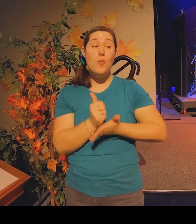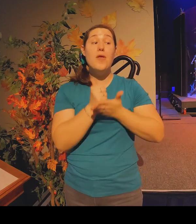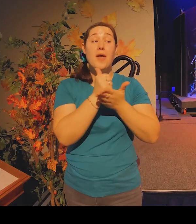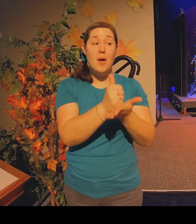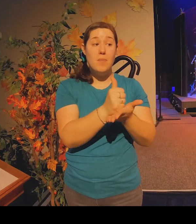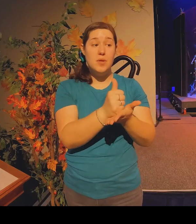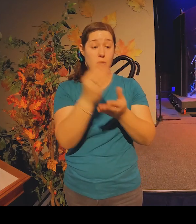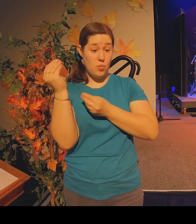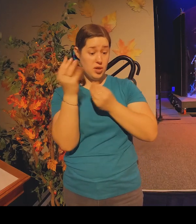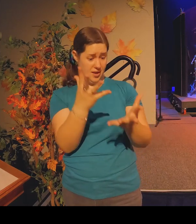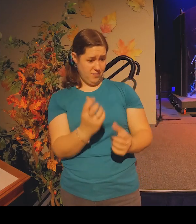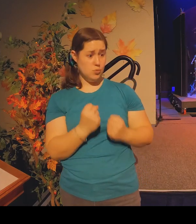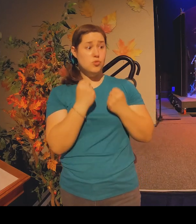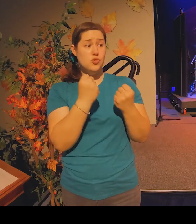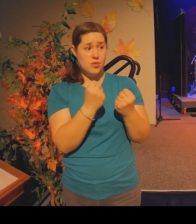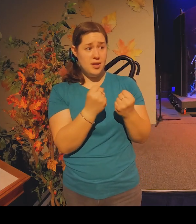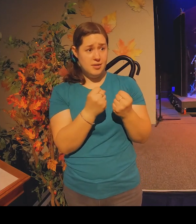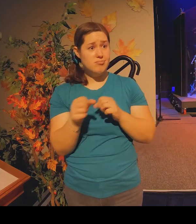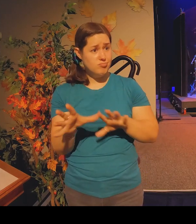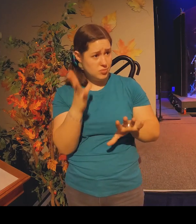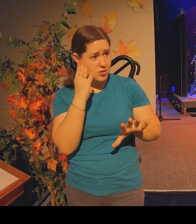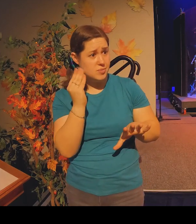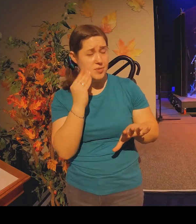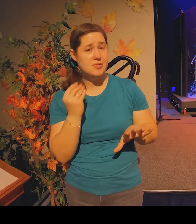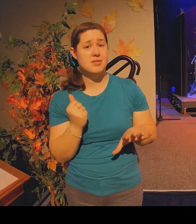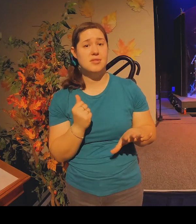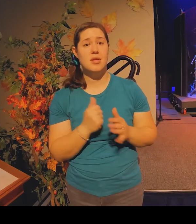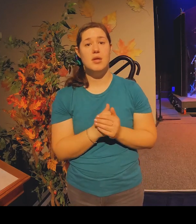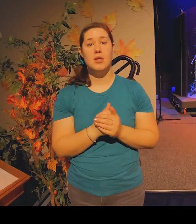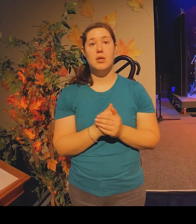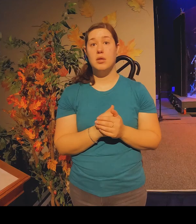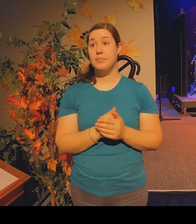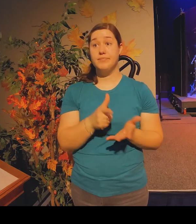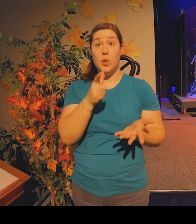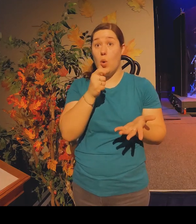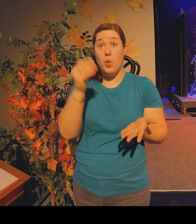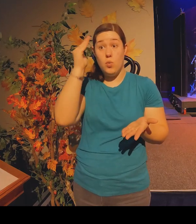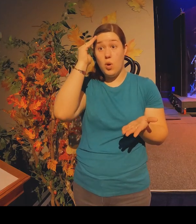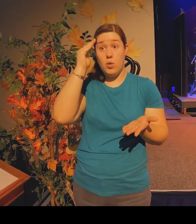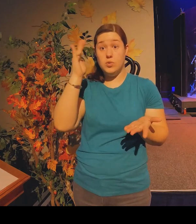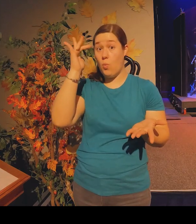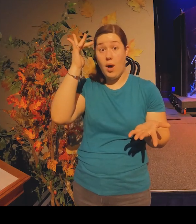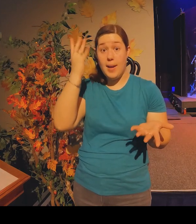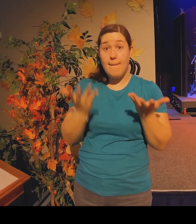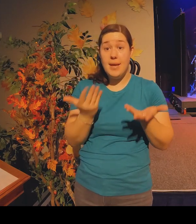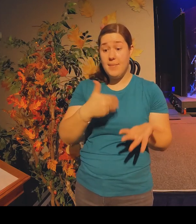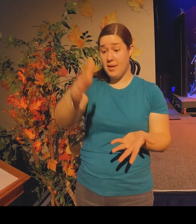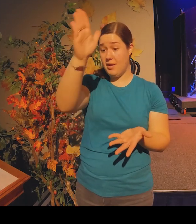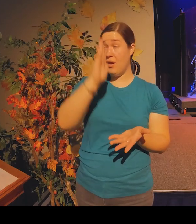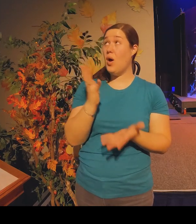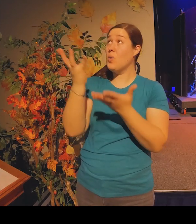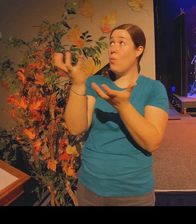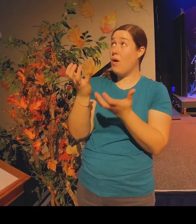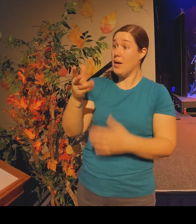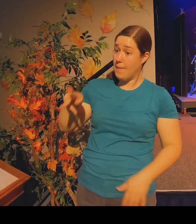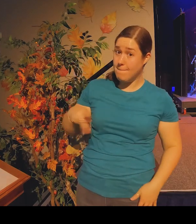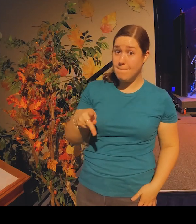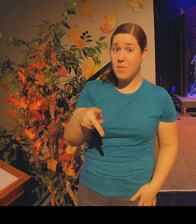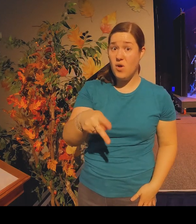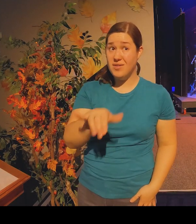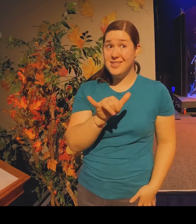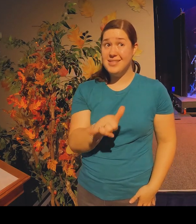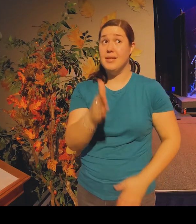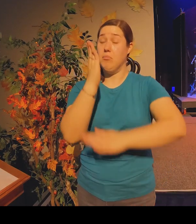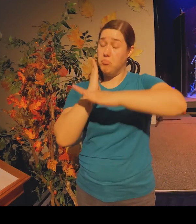Now, why? Who knows? Maybe God wanted to keep Paul humble. Maybe God had a larger plan, but why would God answer